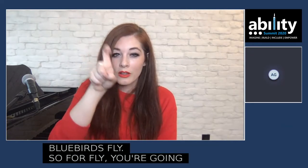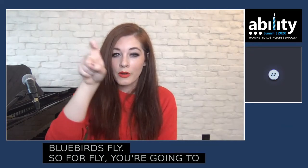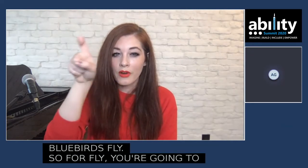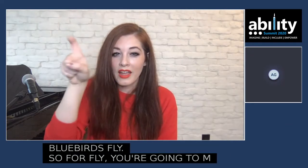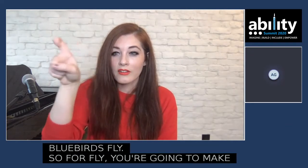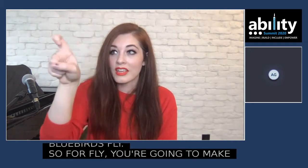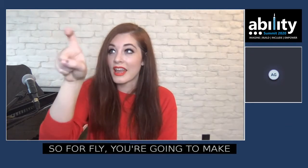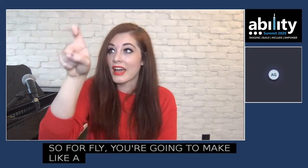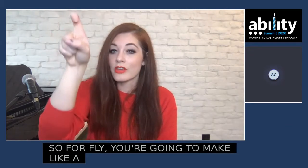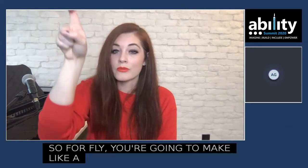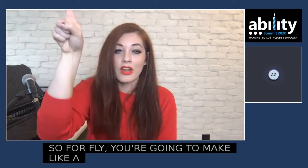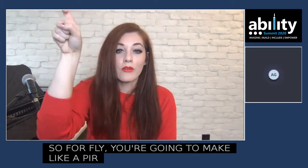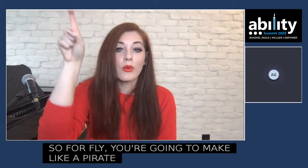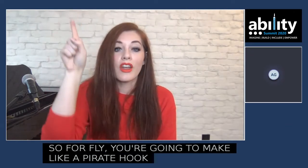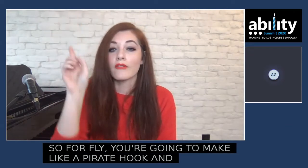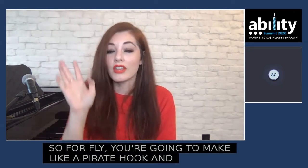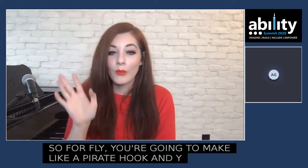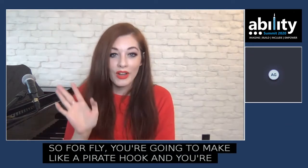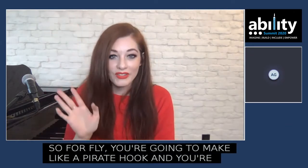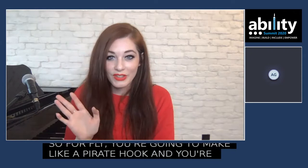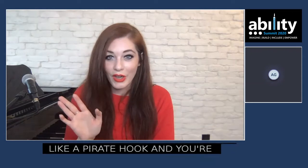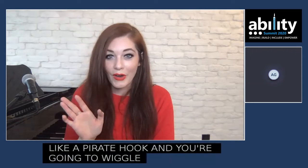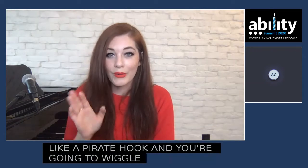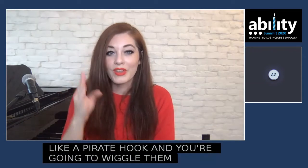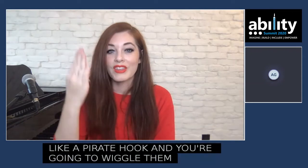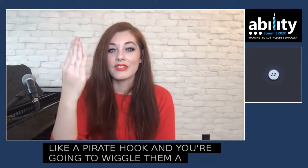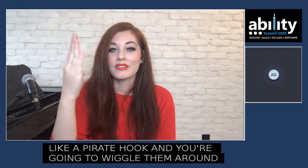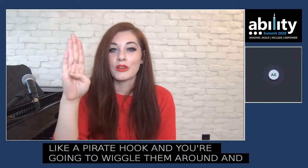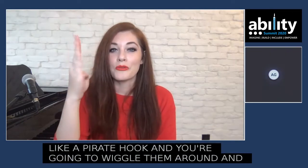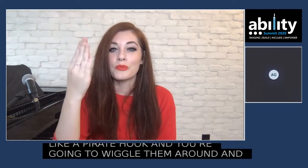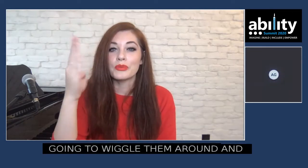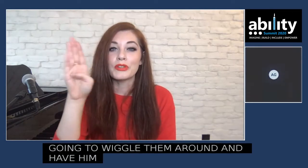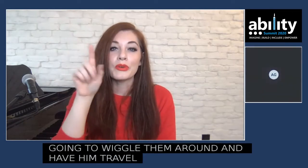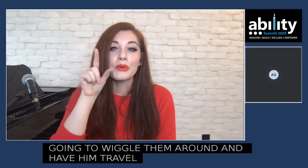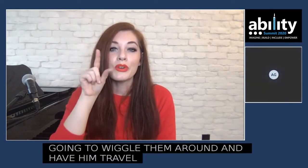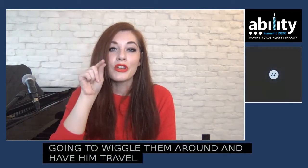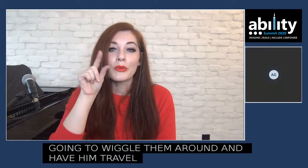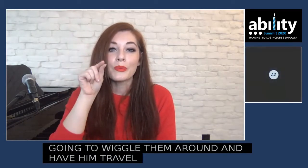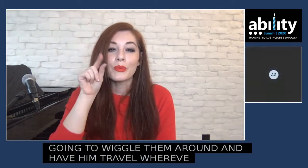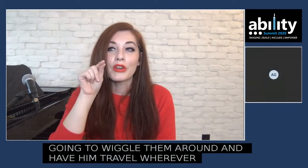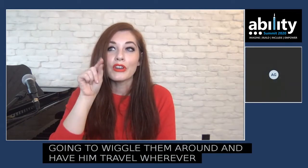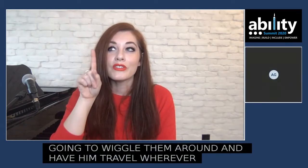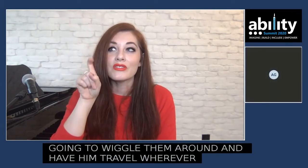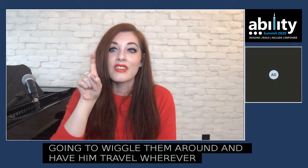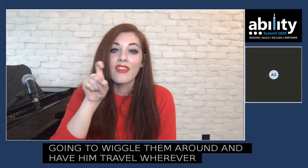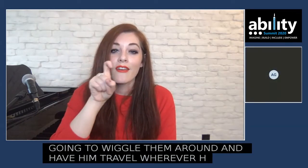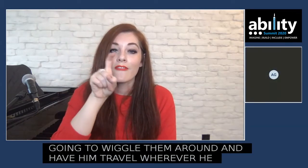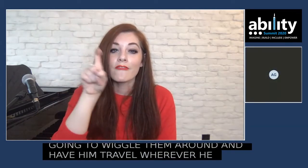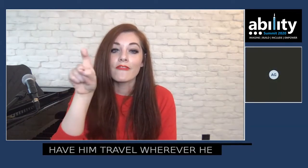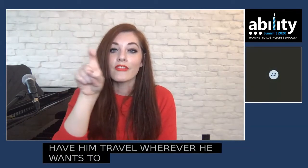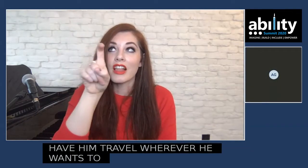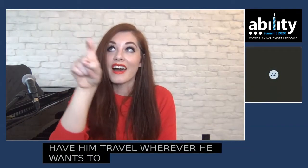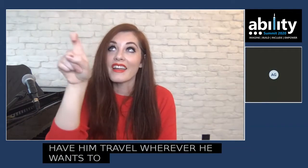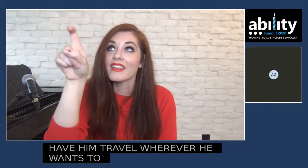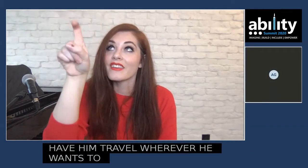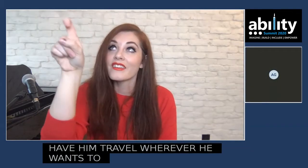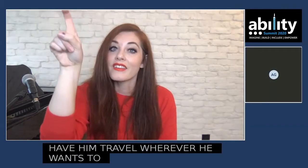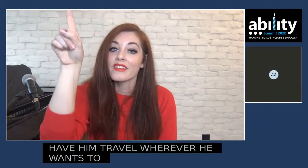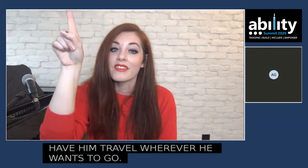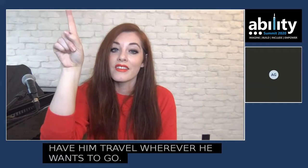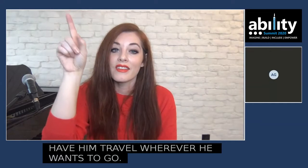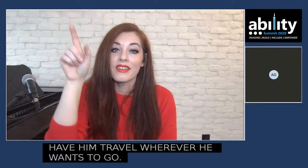to wiggle him around and have him travel wherever he wants to go. So blue birds